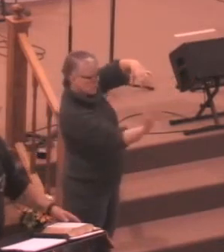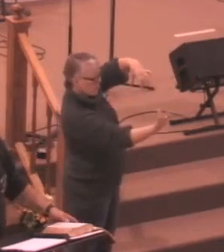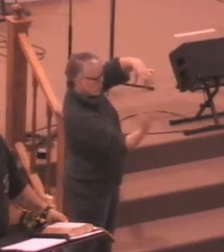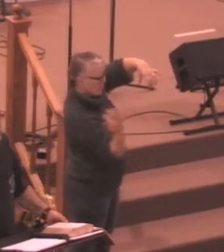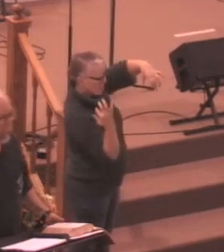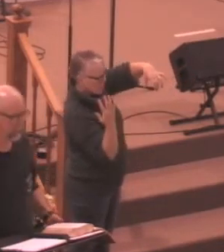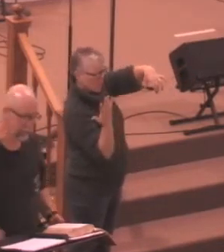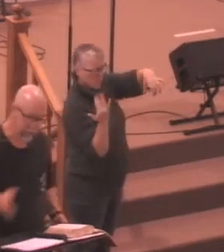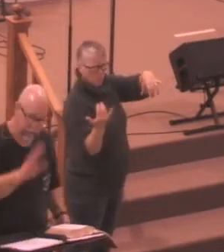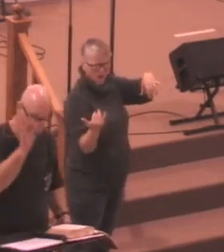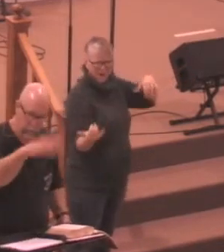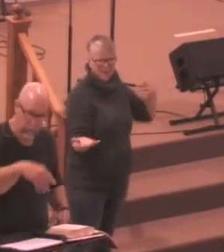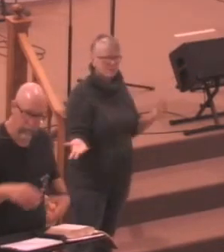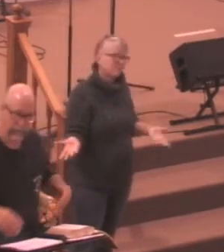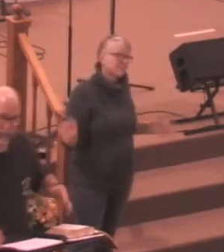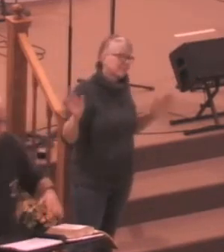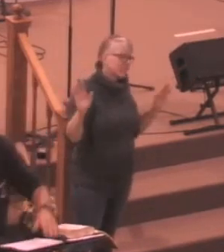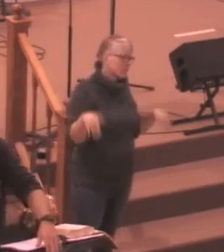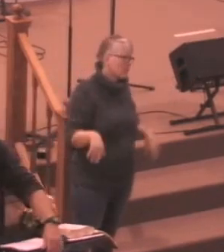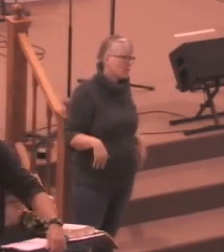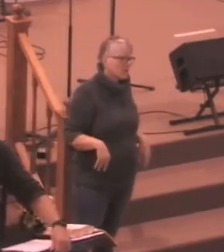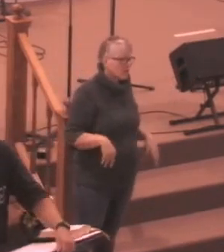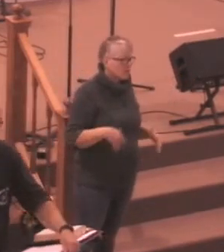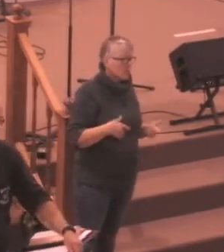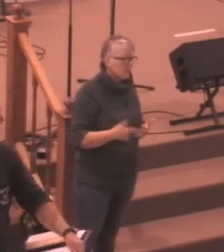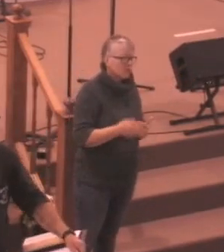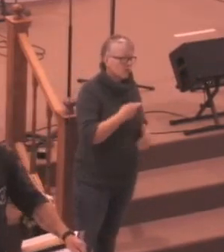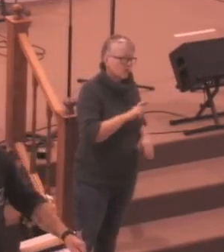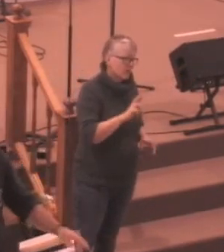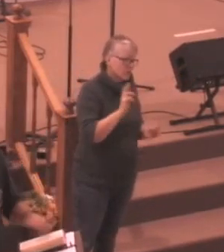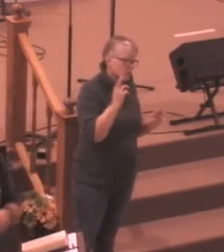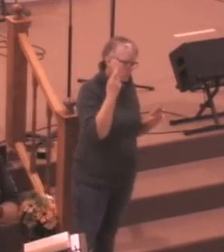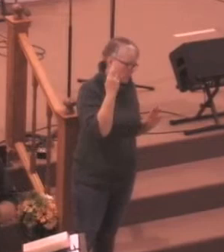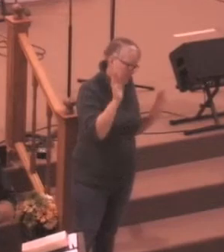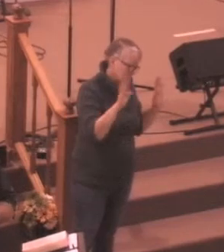say, why do they do that? Yeah, we won't go into that.